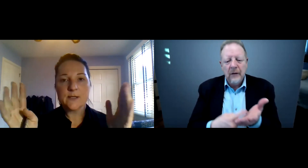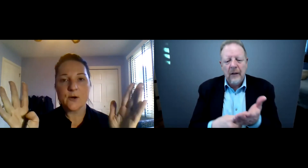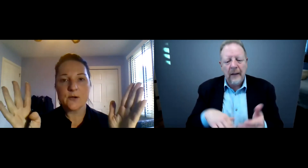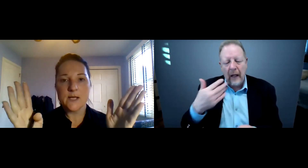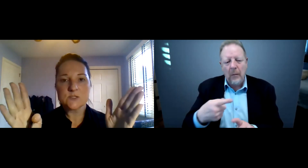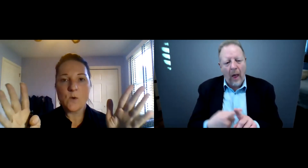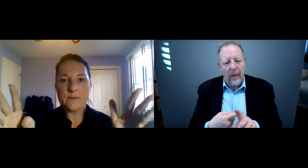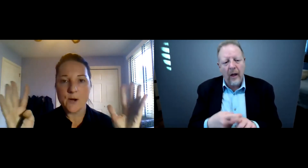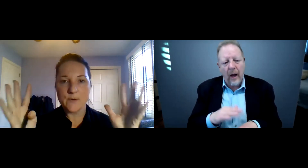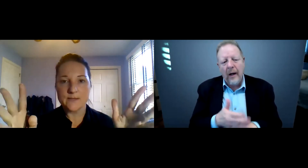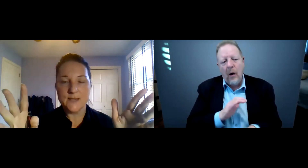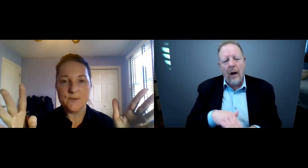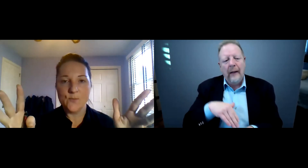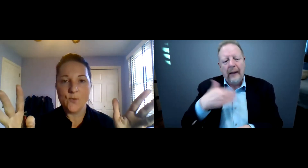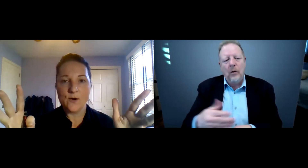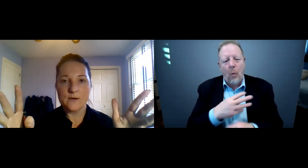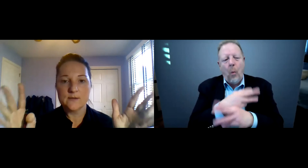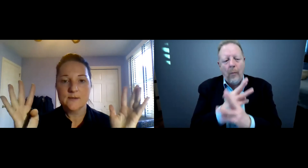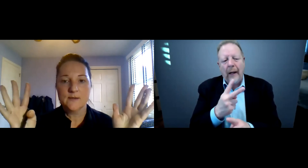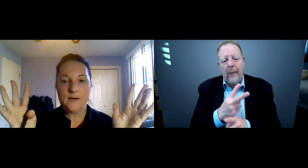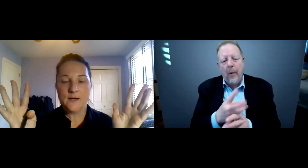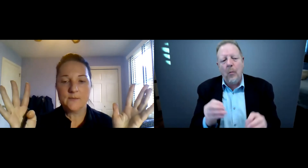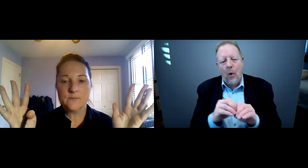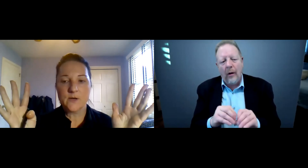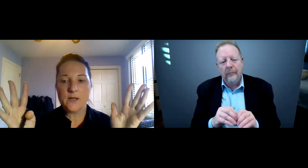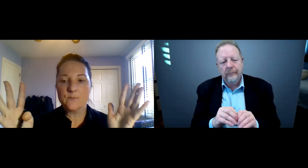month on our next webinar, but keep it more